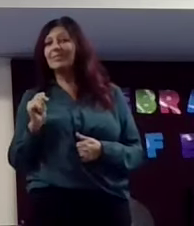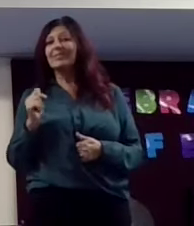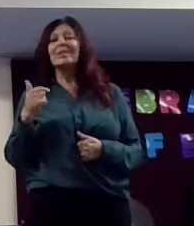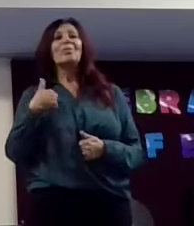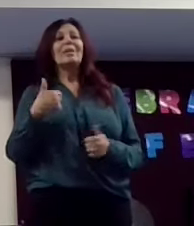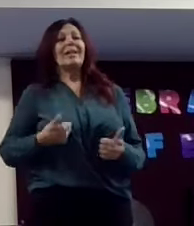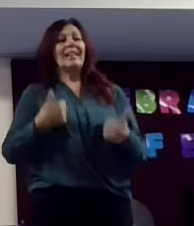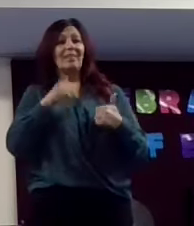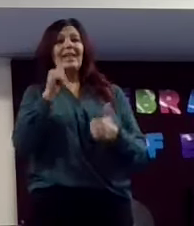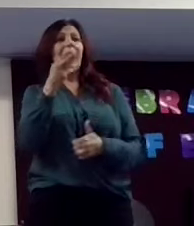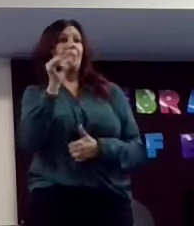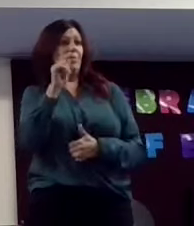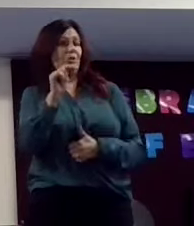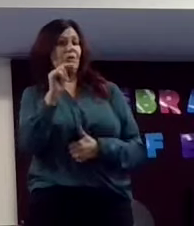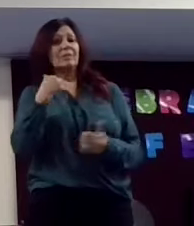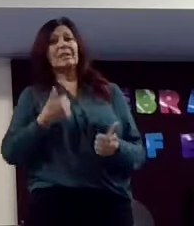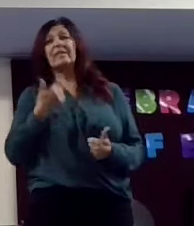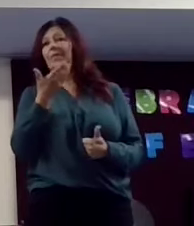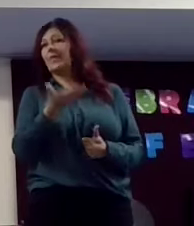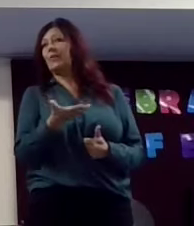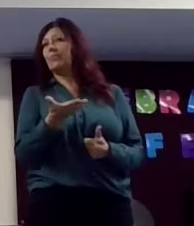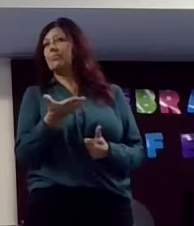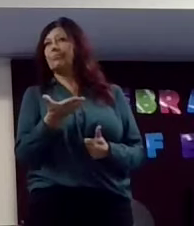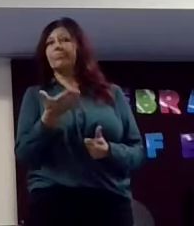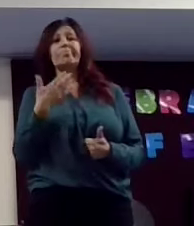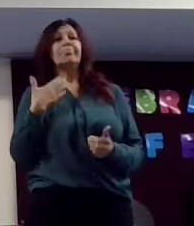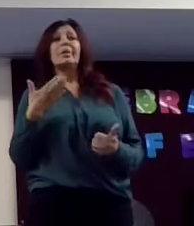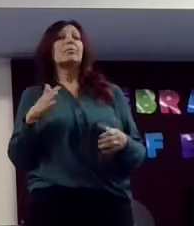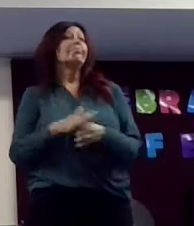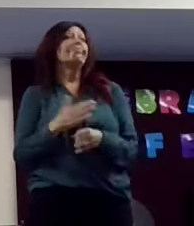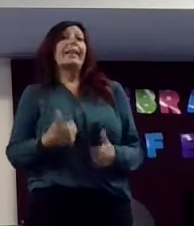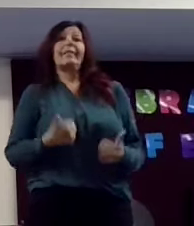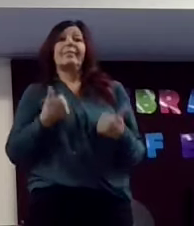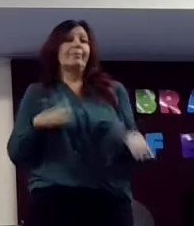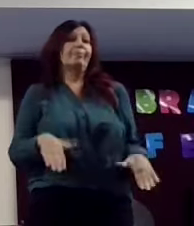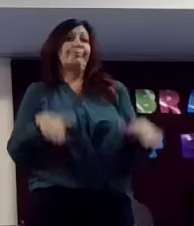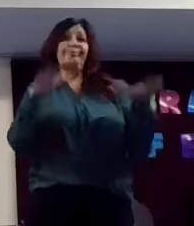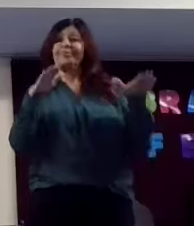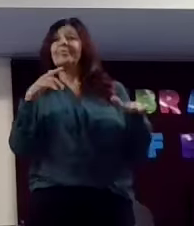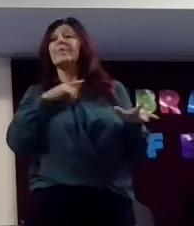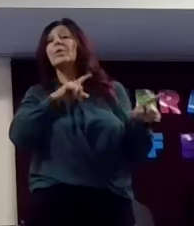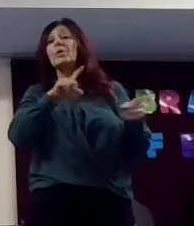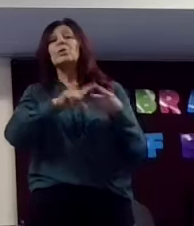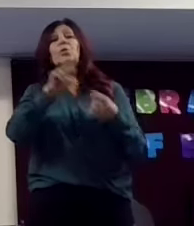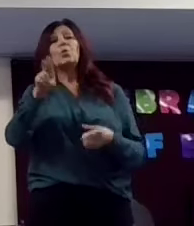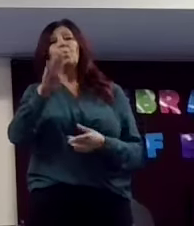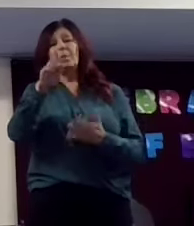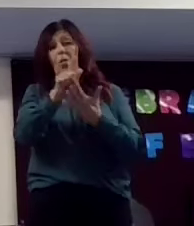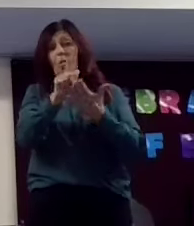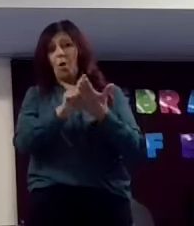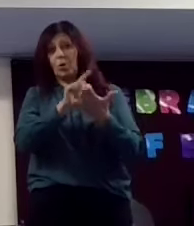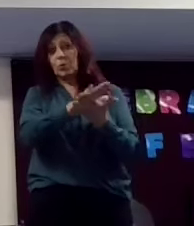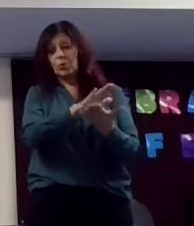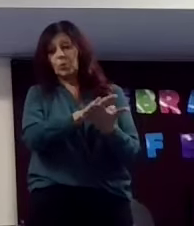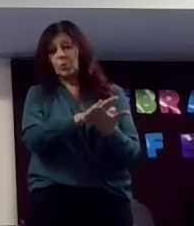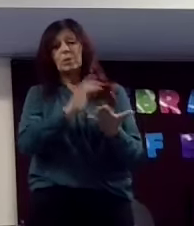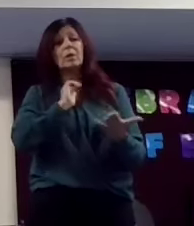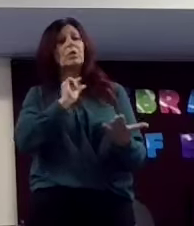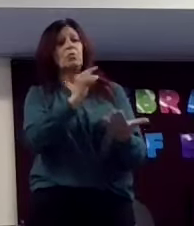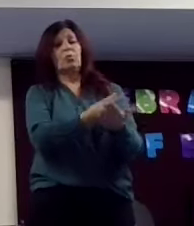and we live in Amherst. We have lived there. I've lived there my entire life. I went to UB Law School, where